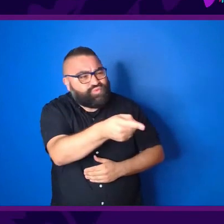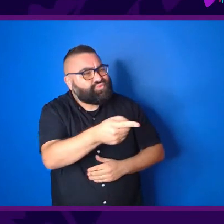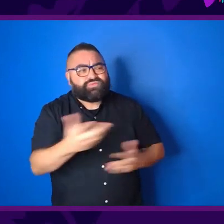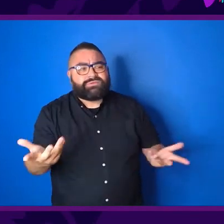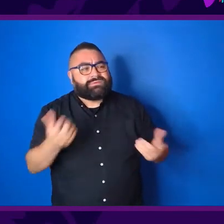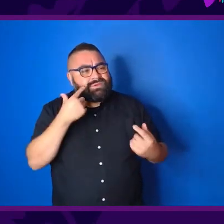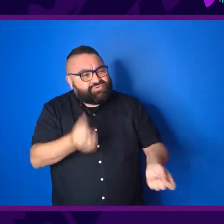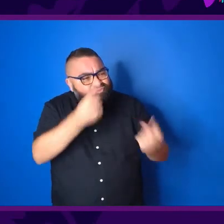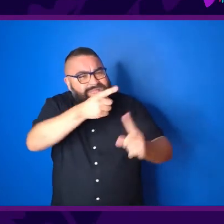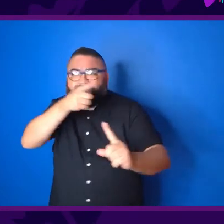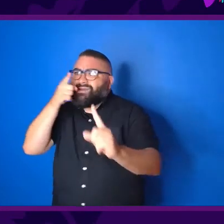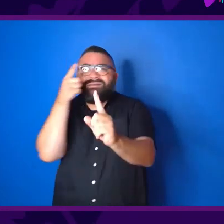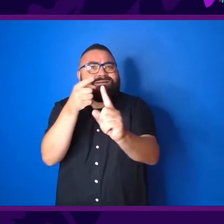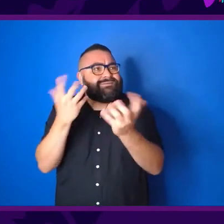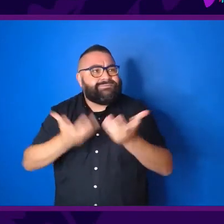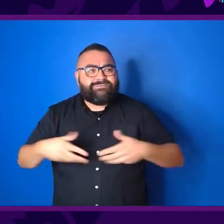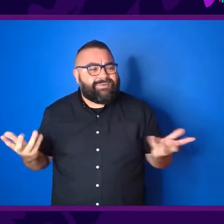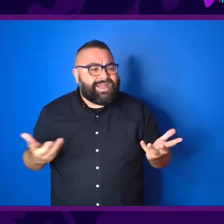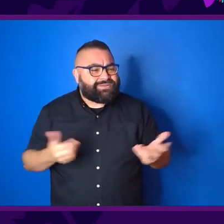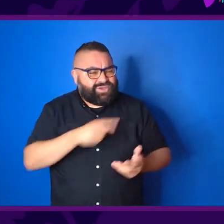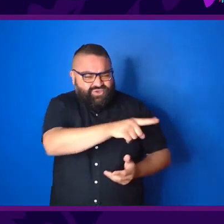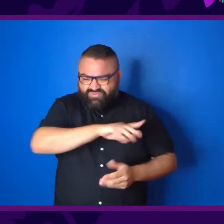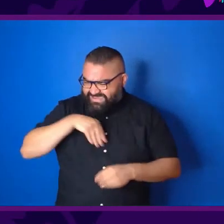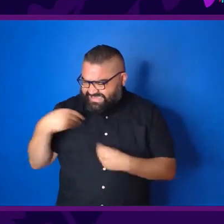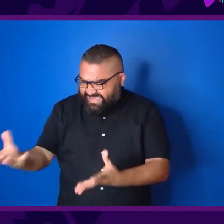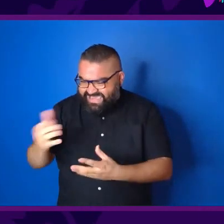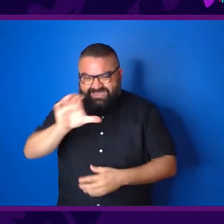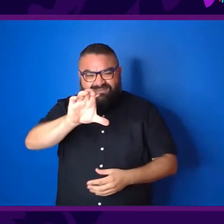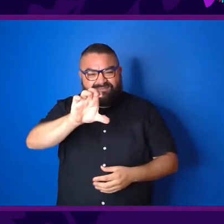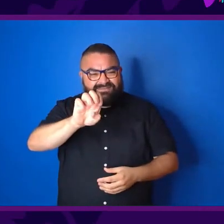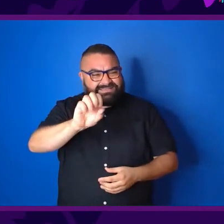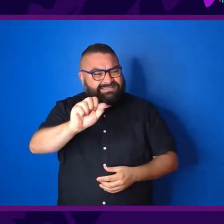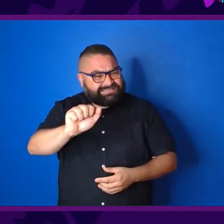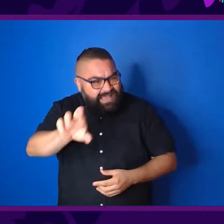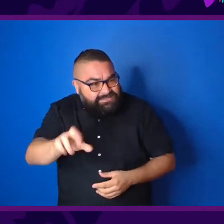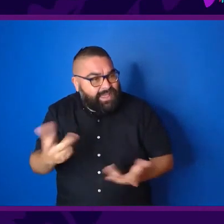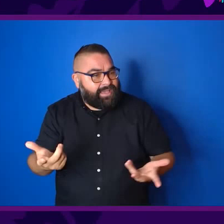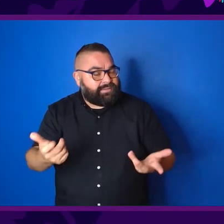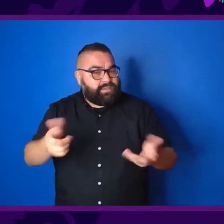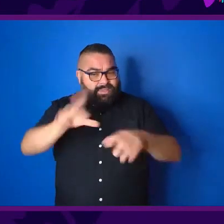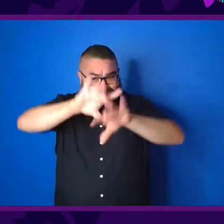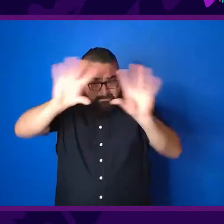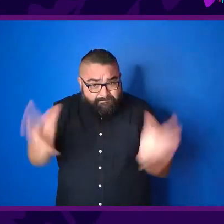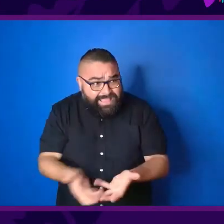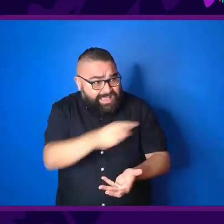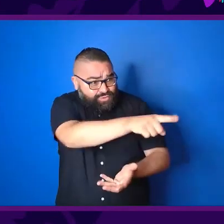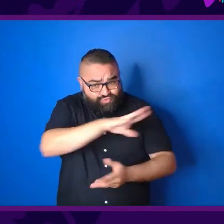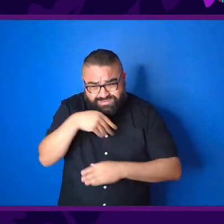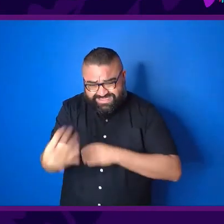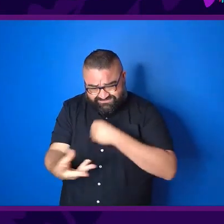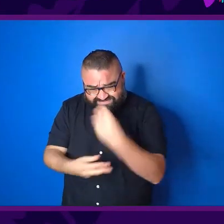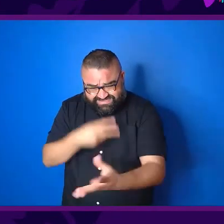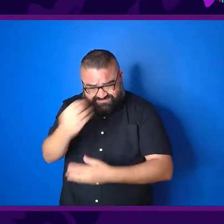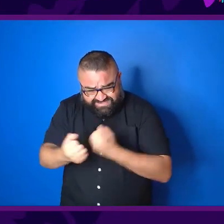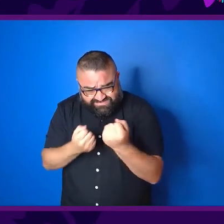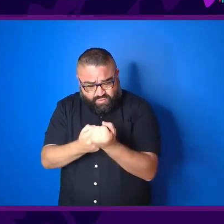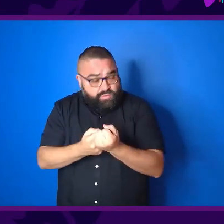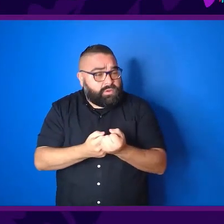What you've given to Cesar, what you've given to the planet has been overwhelming. But man, I have to say thank you to your